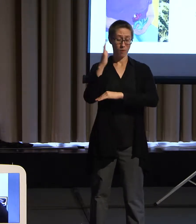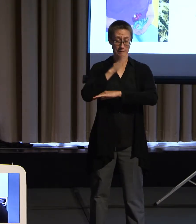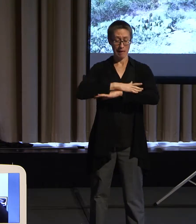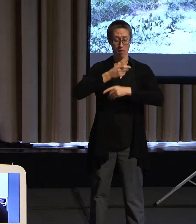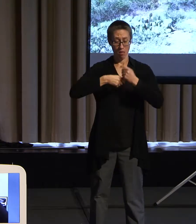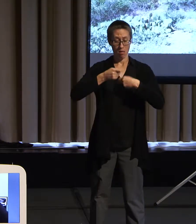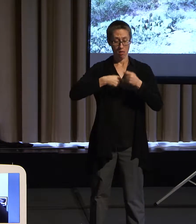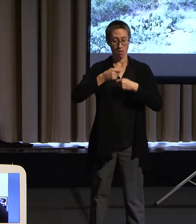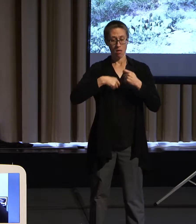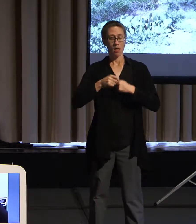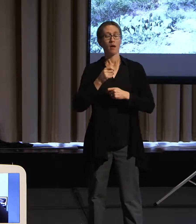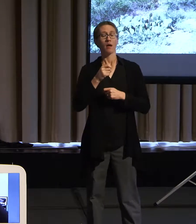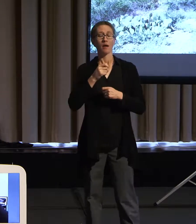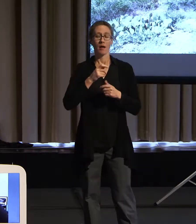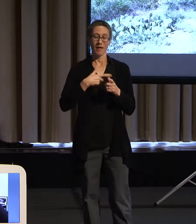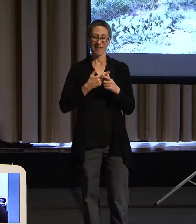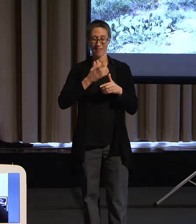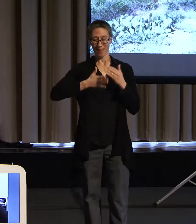2.